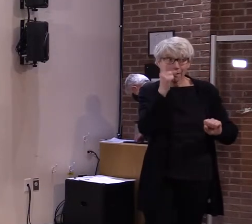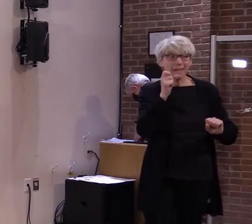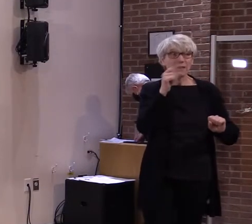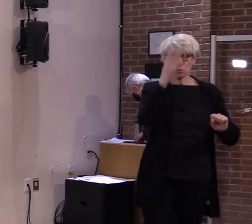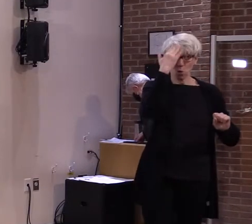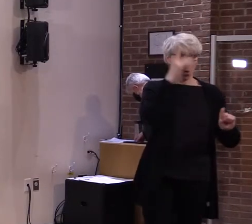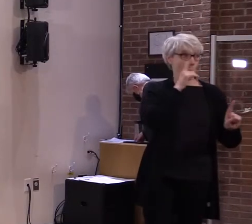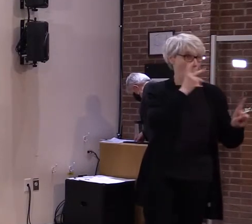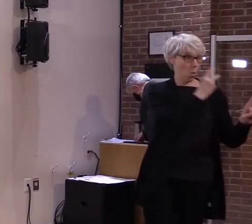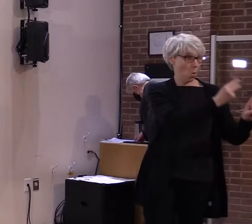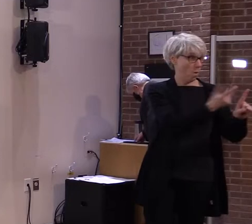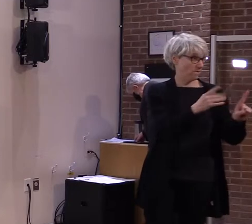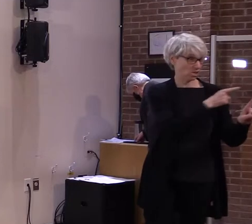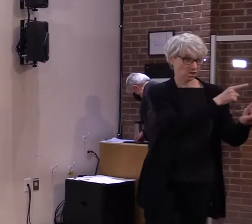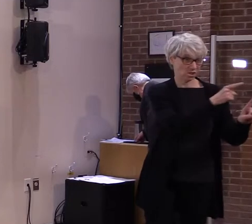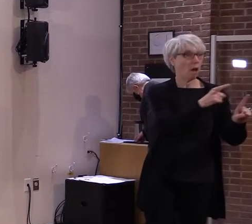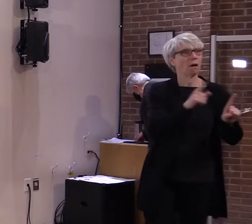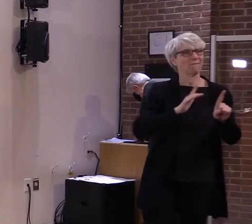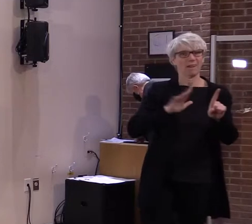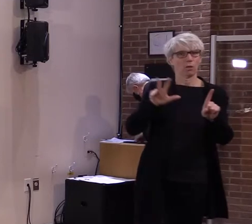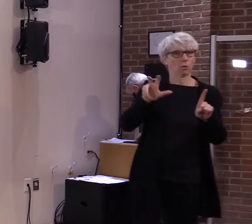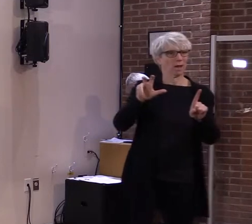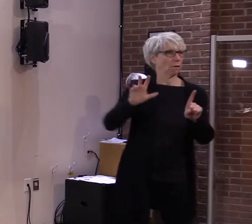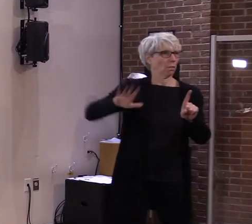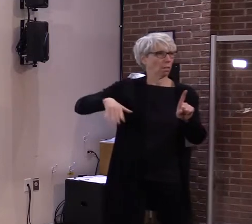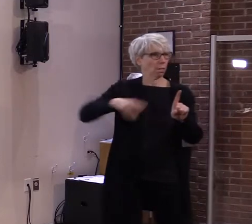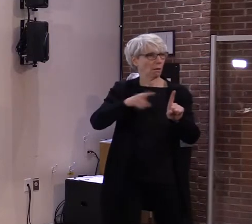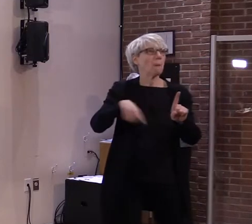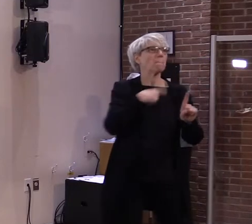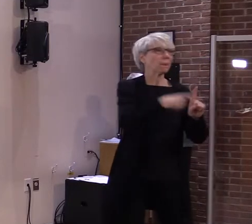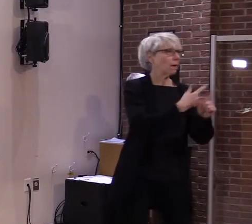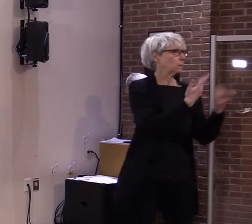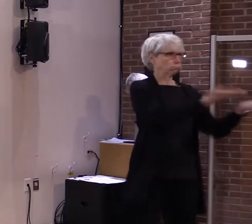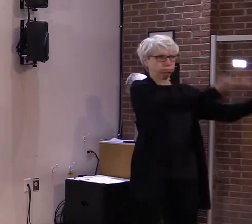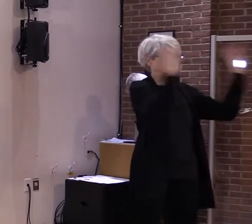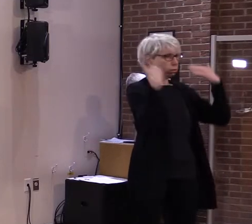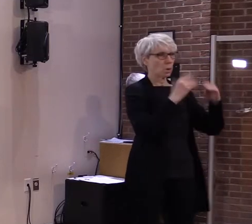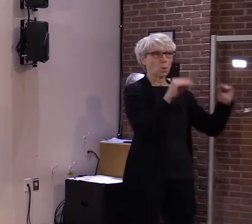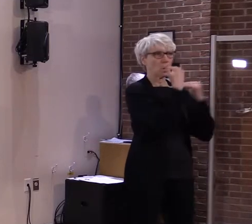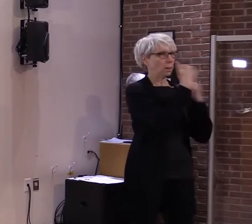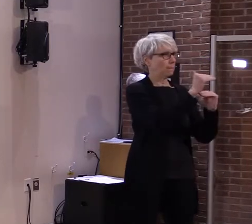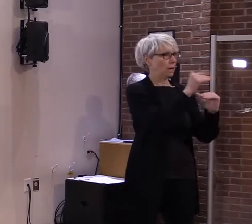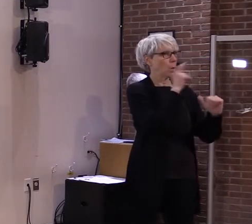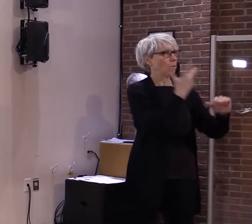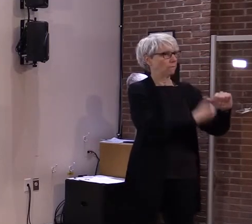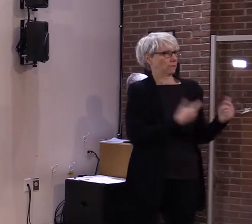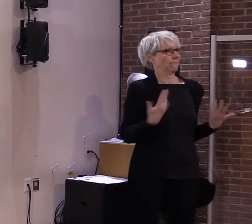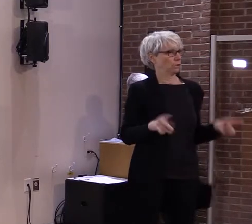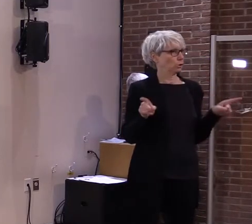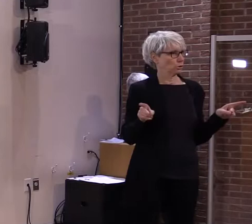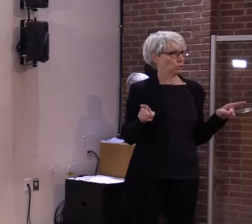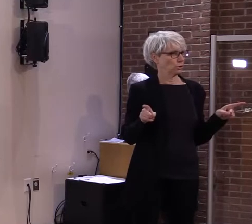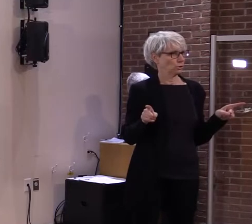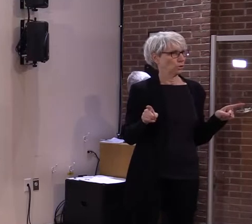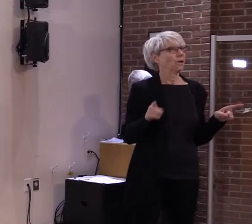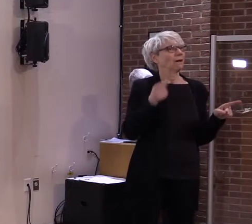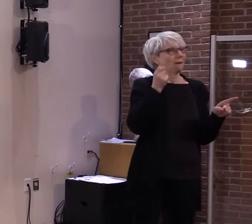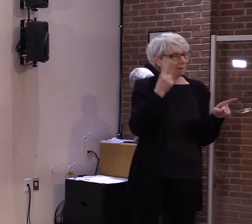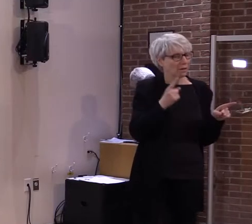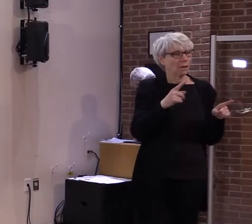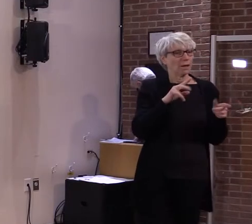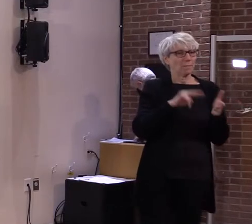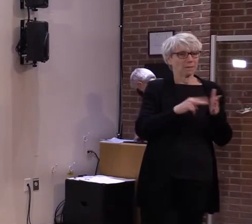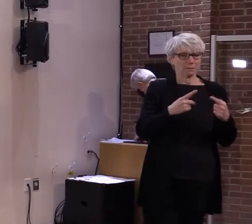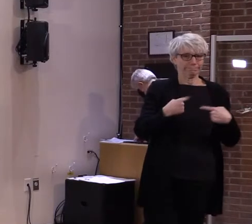number of vaccinated persons at this event. So it's really going to be up to the event planners. And